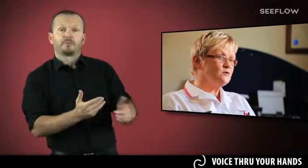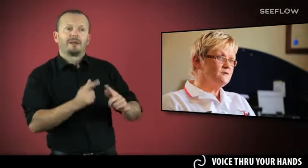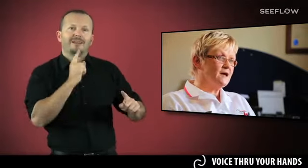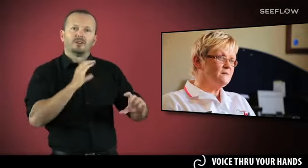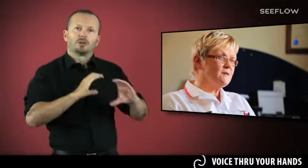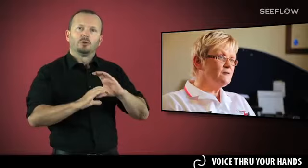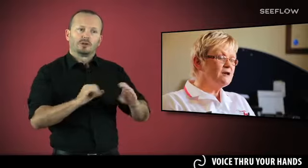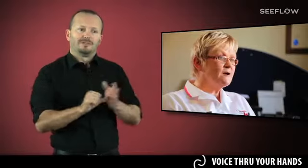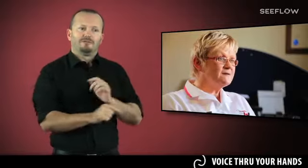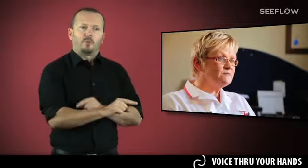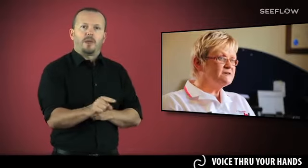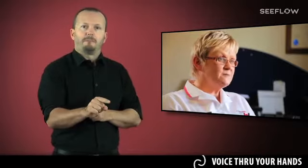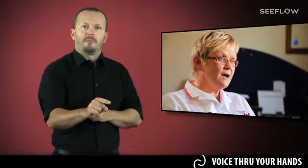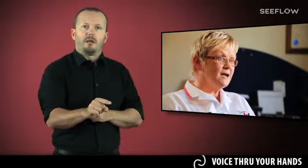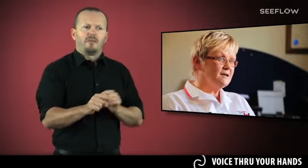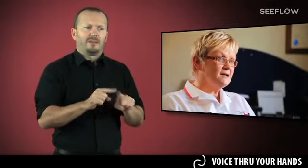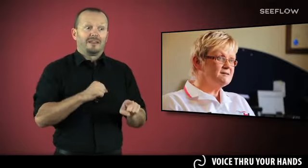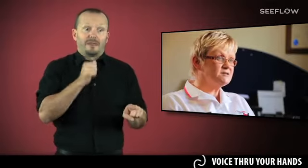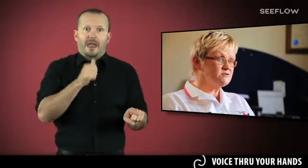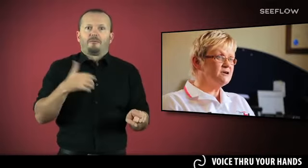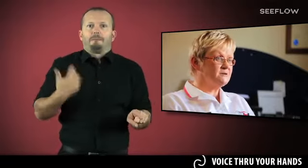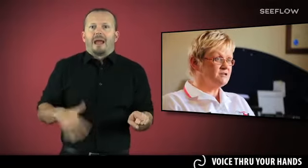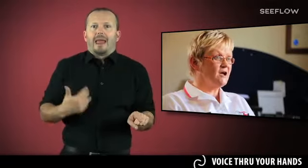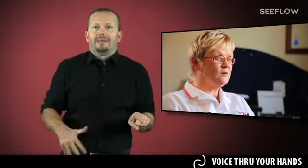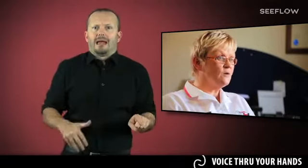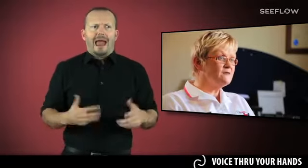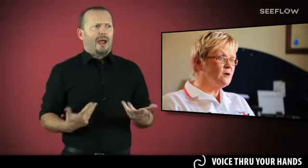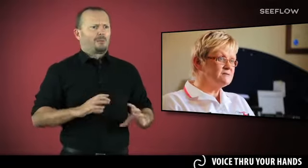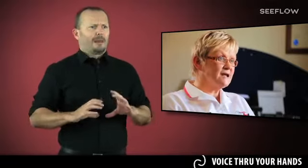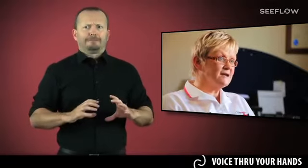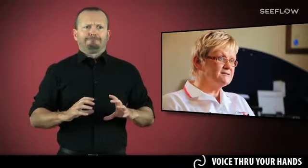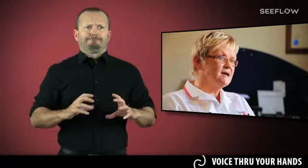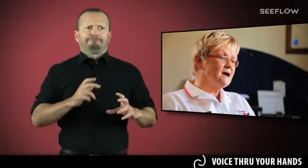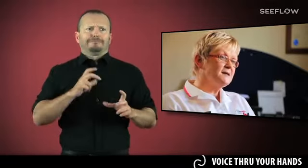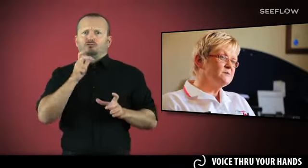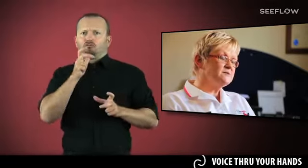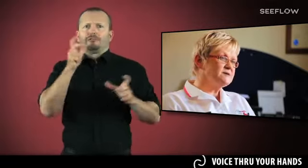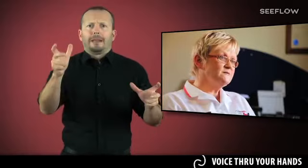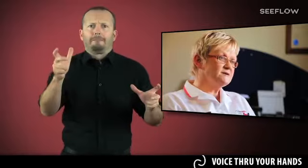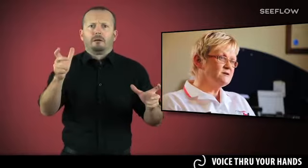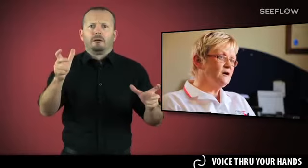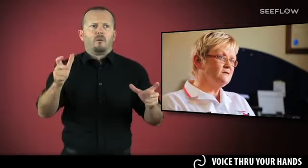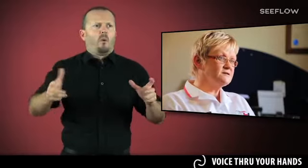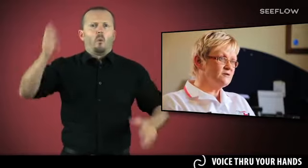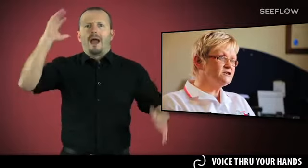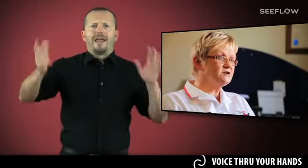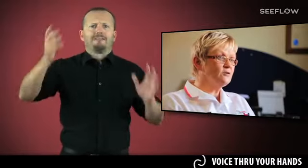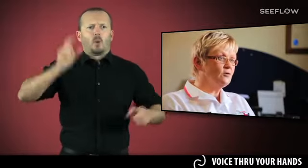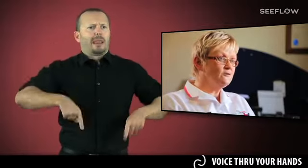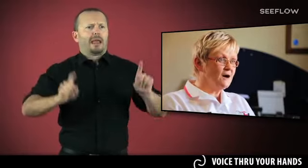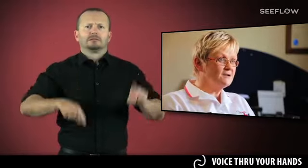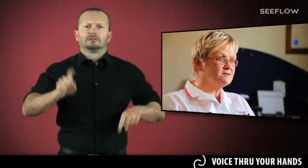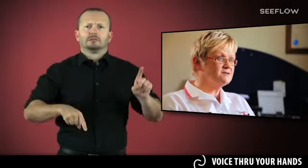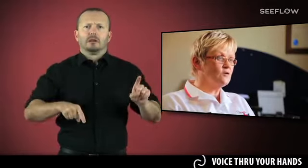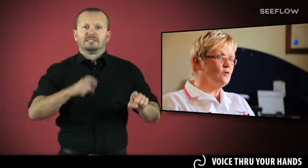is difficult for them, then their only way of expressing pain is to scream and shout and wave their arms and legs. And that would be perceived by staff as aggression